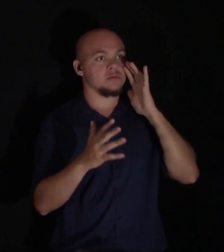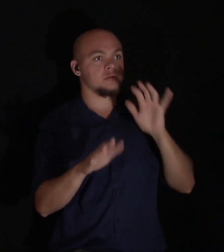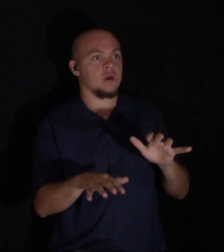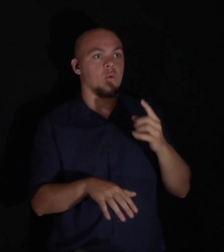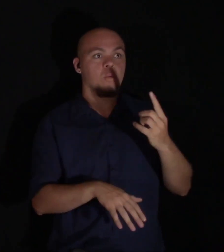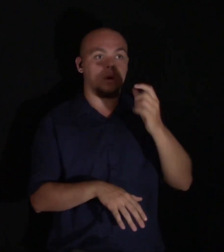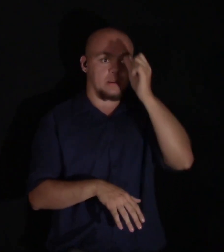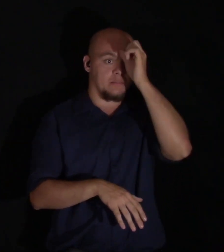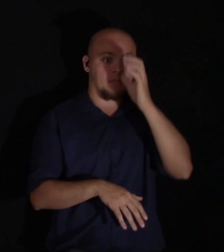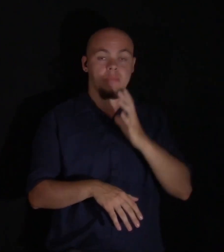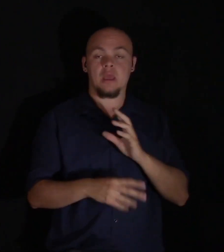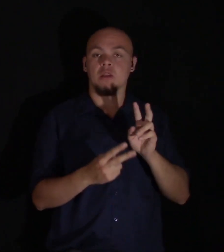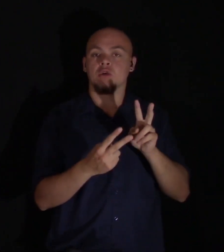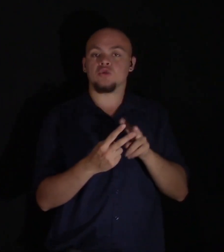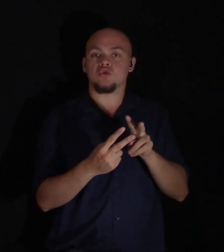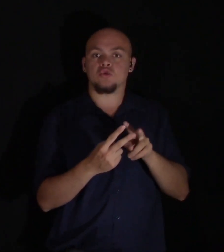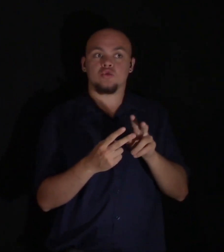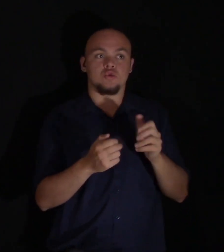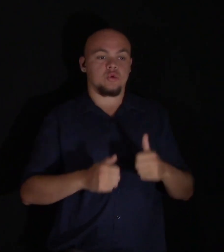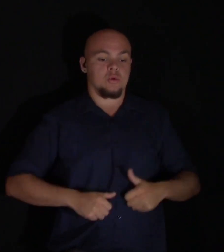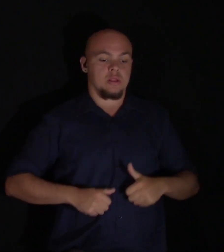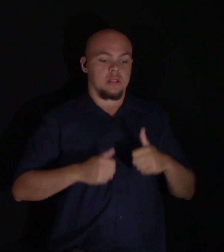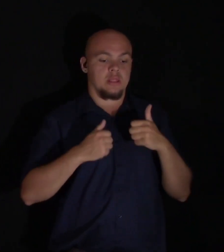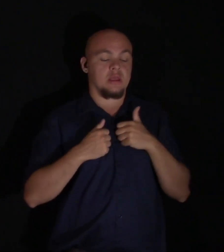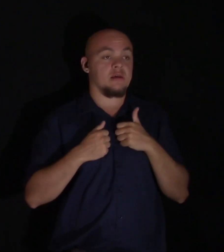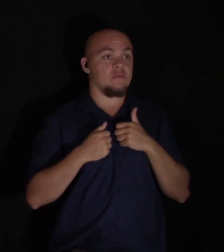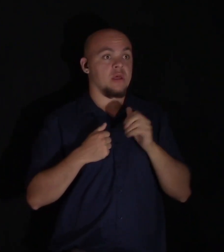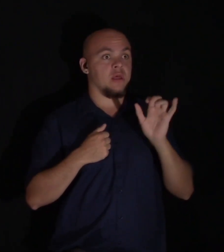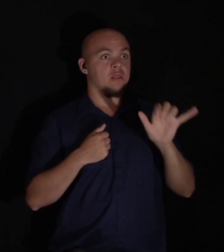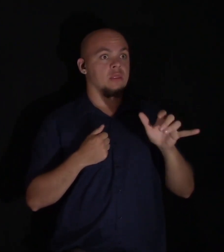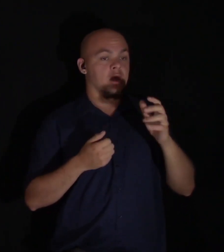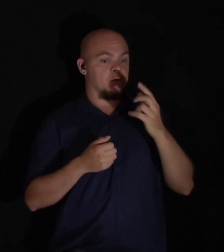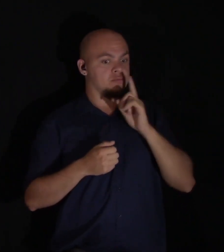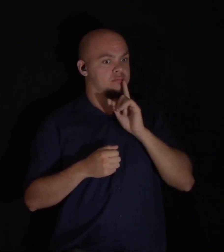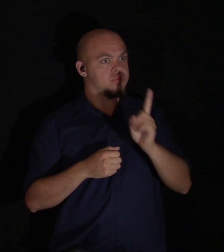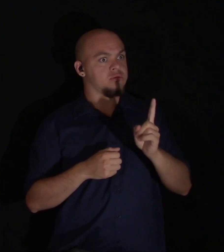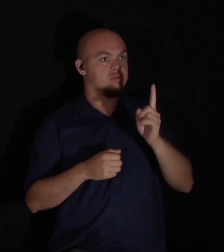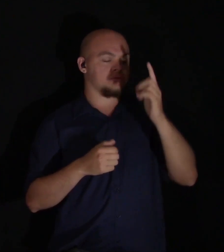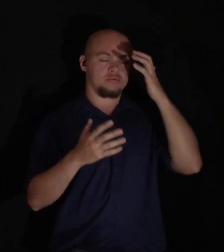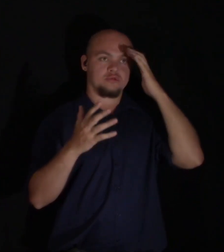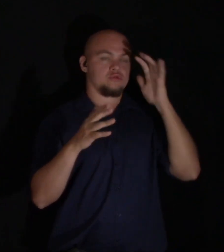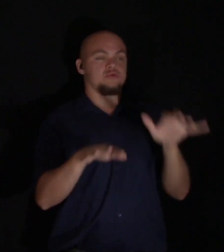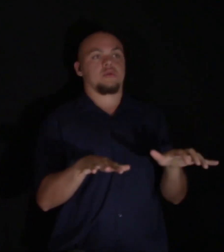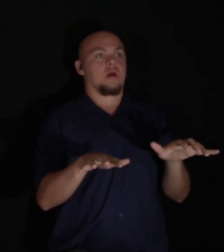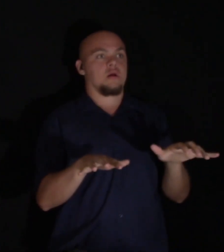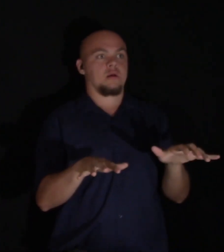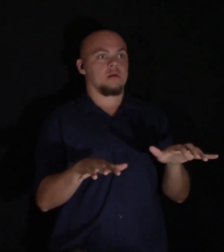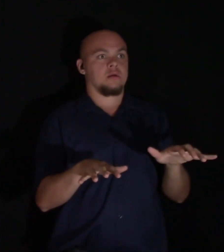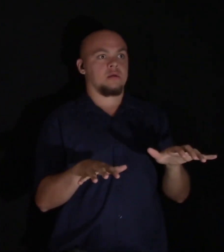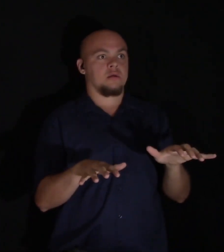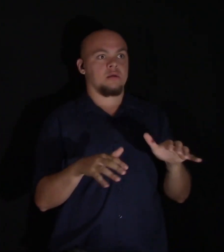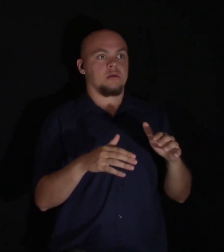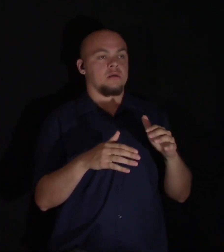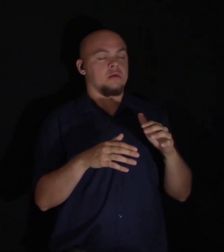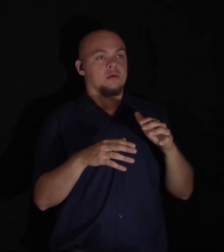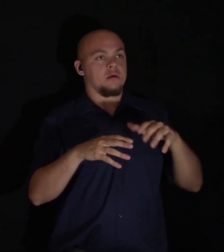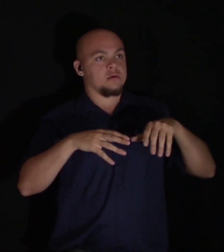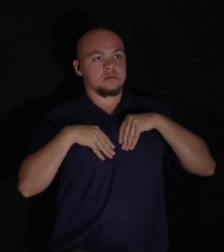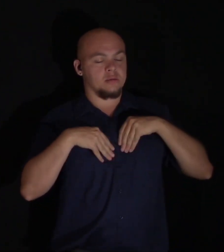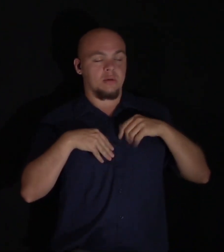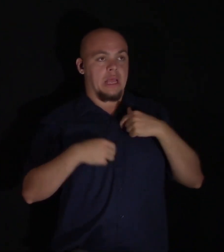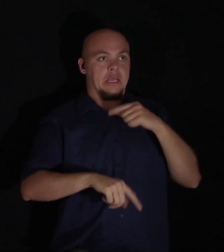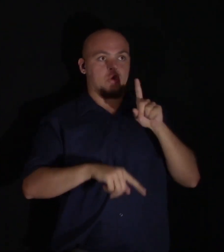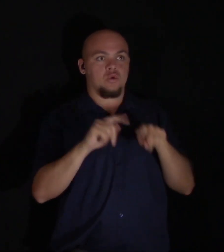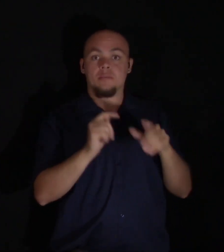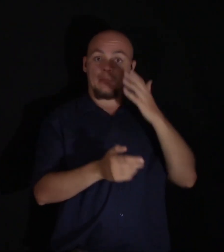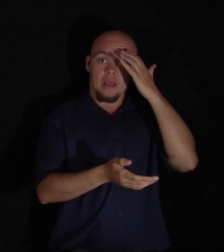with 2 lives. The shock of learning this reality, this betrayal, was unbearable. As my